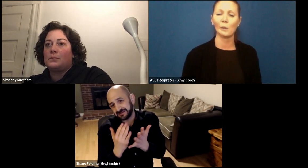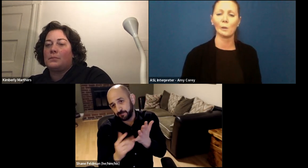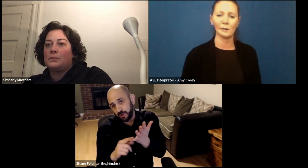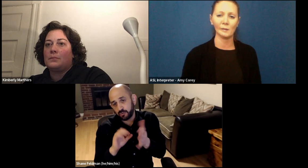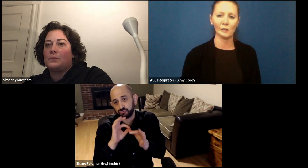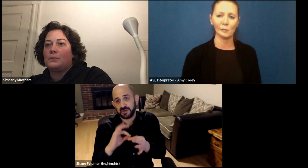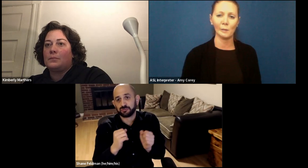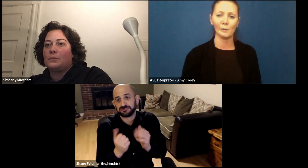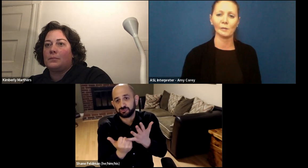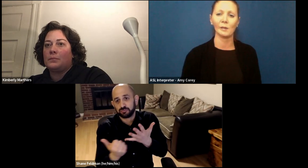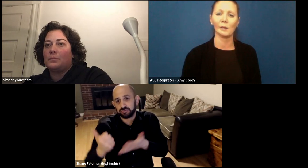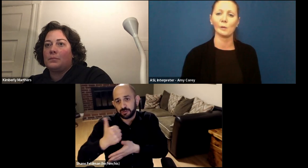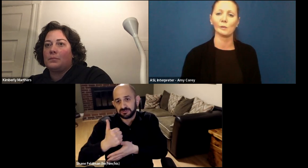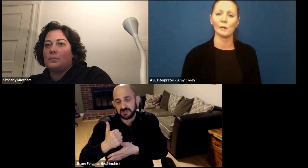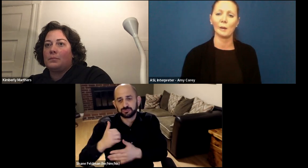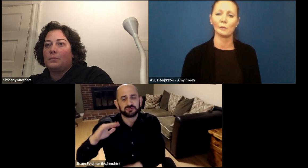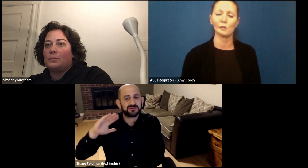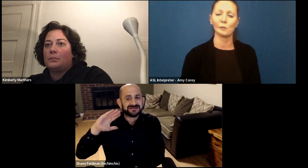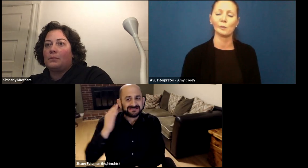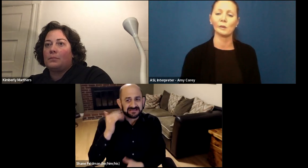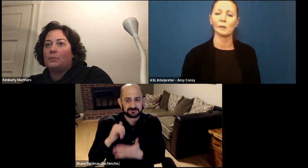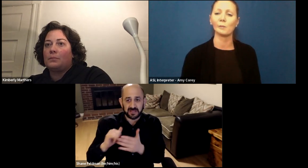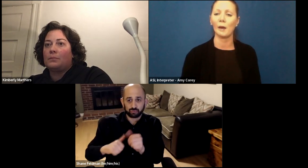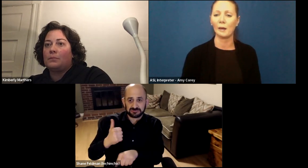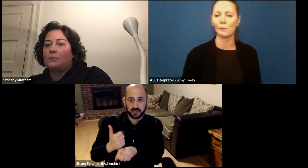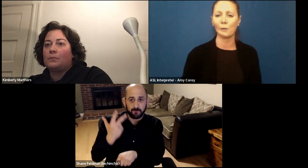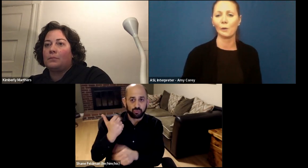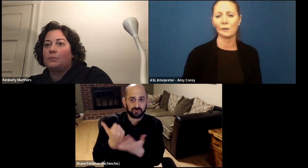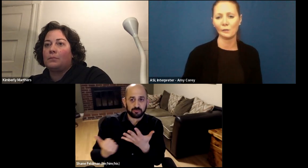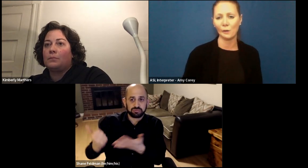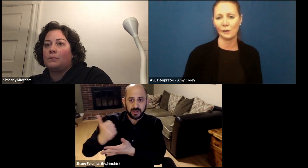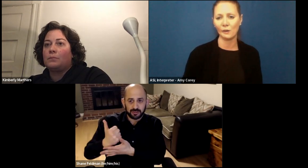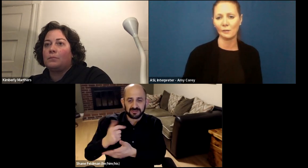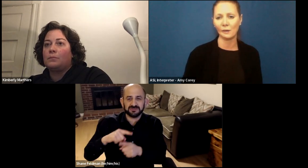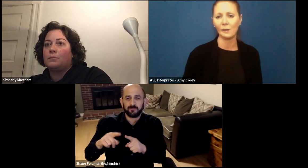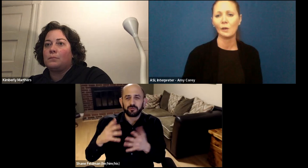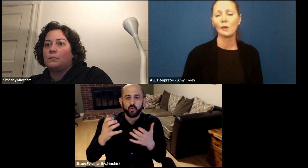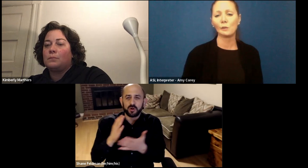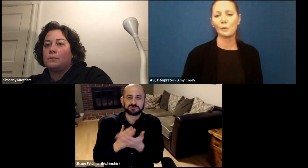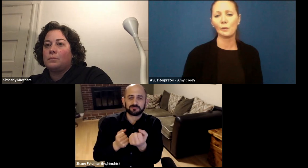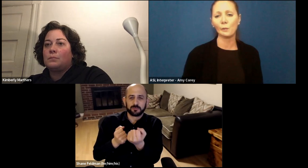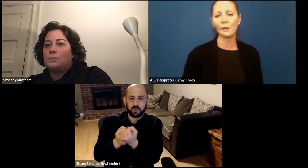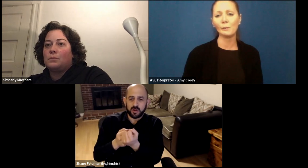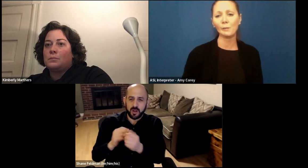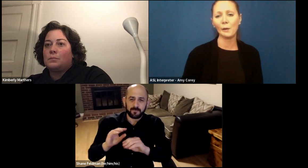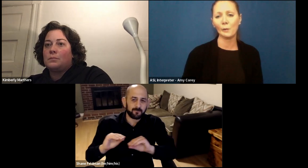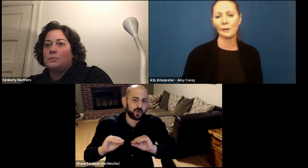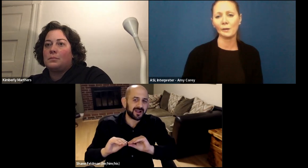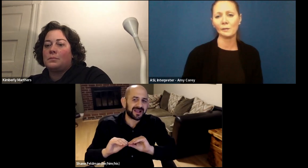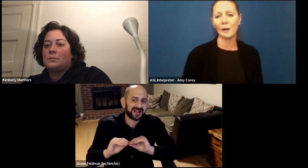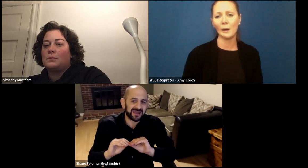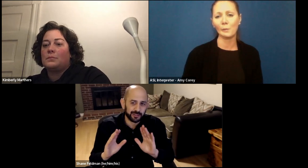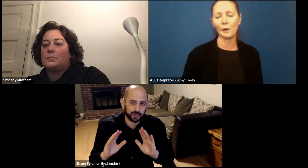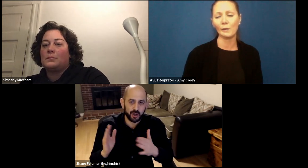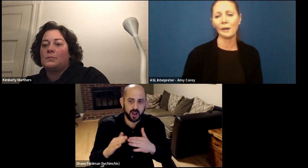committee organization members, and it goes down to the prioritized strategizing. So the 3